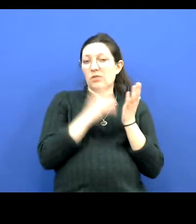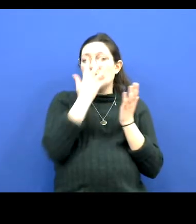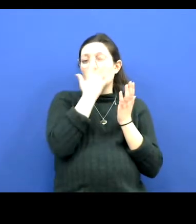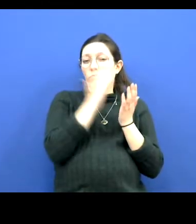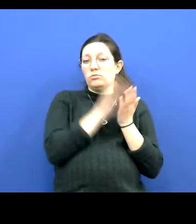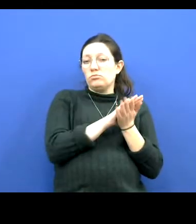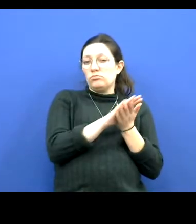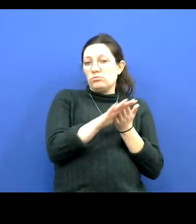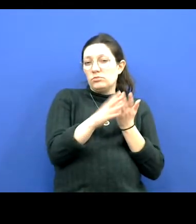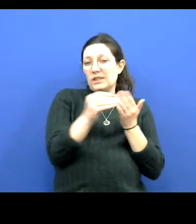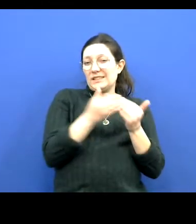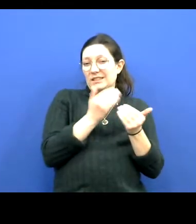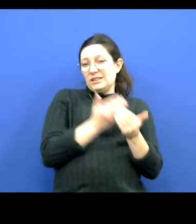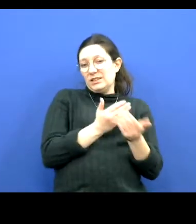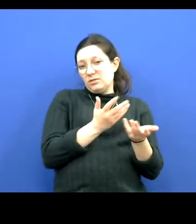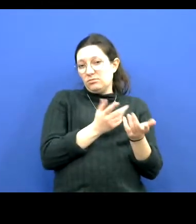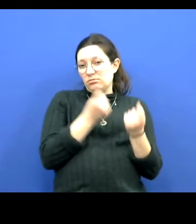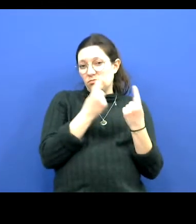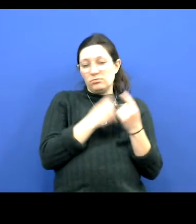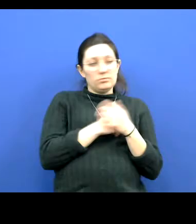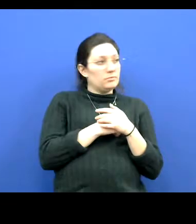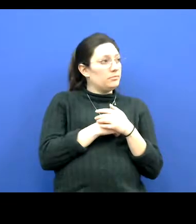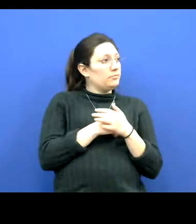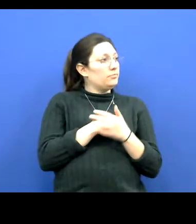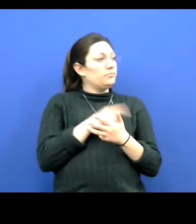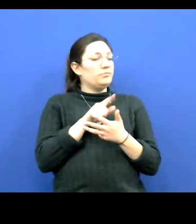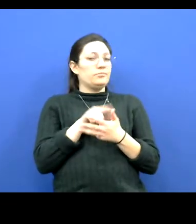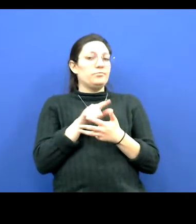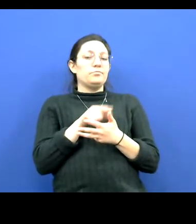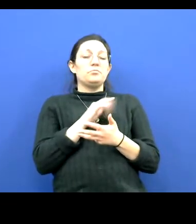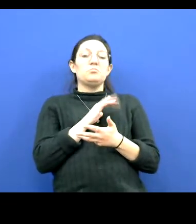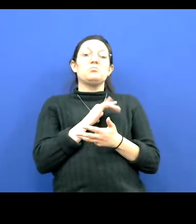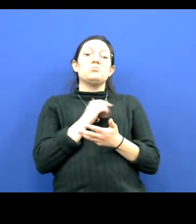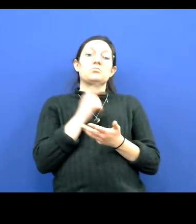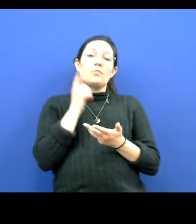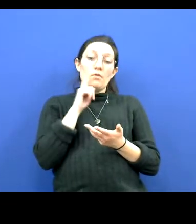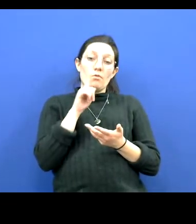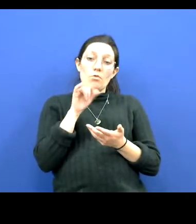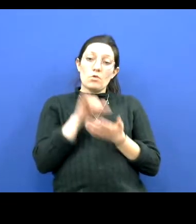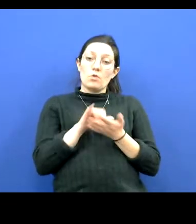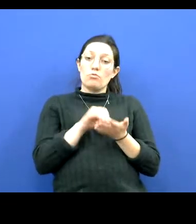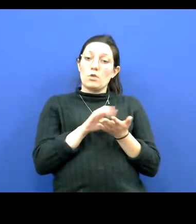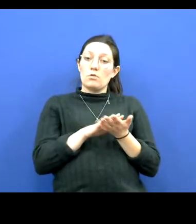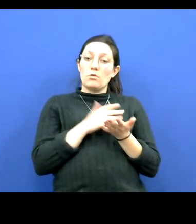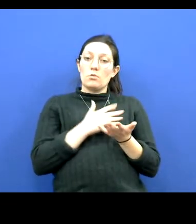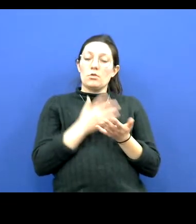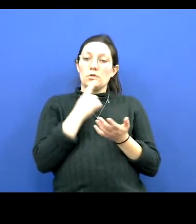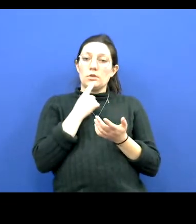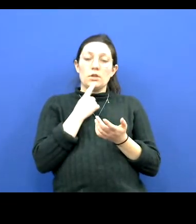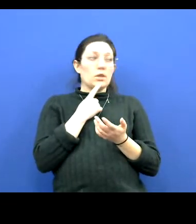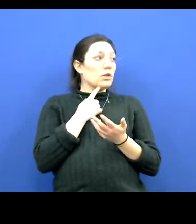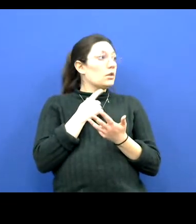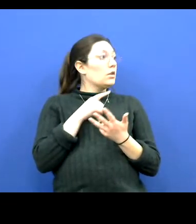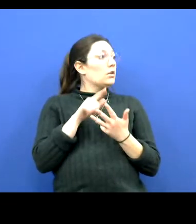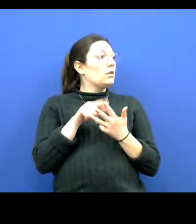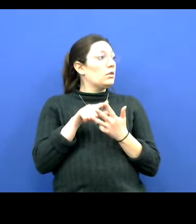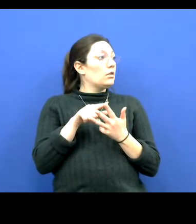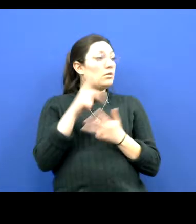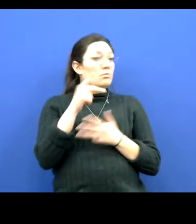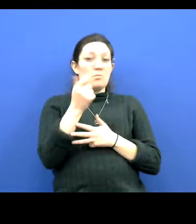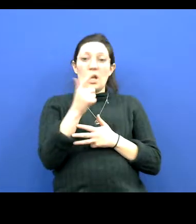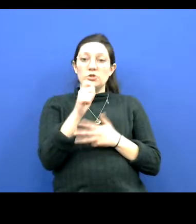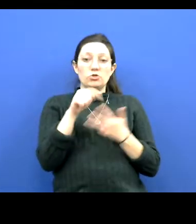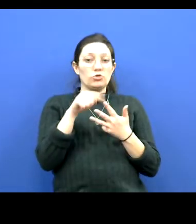good. I think that's also, for the record, a statement that Councilmember Page has never received a parking ticket.